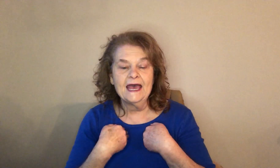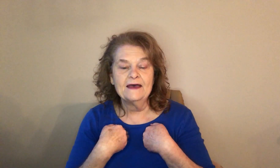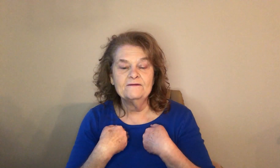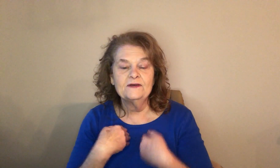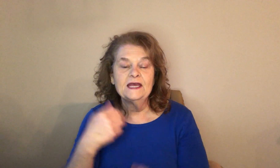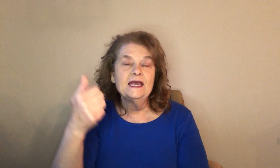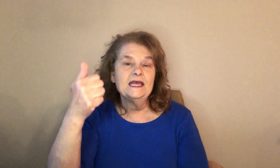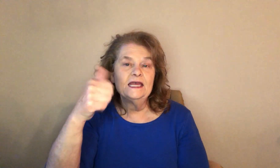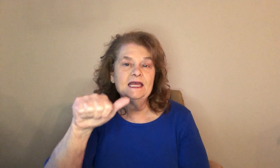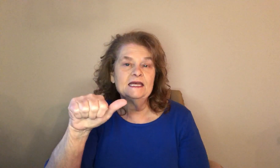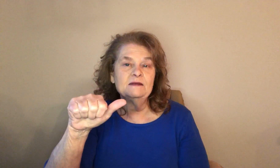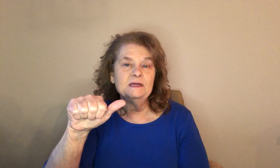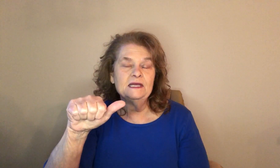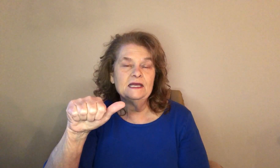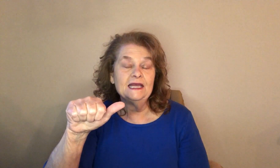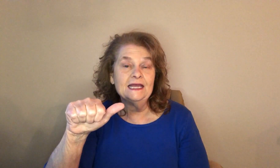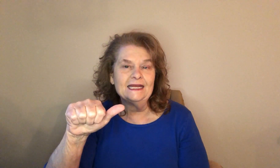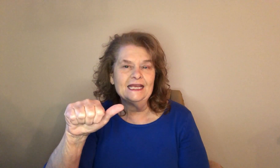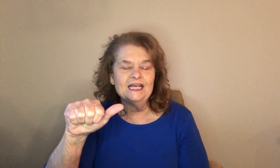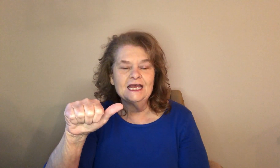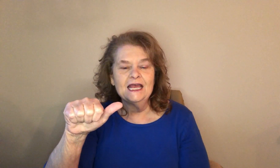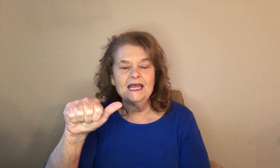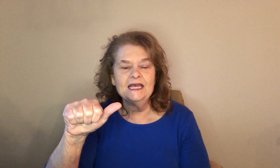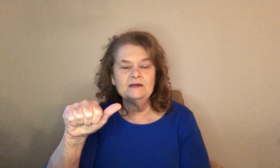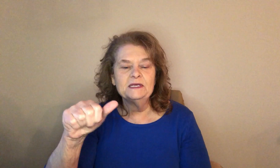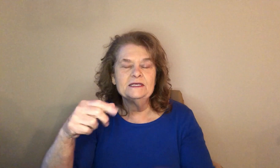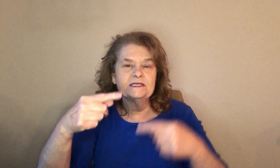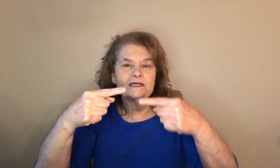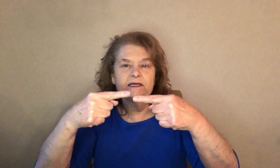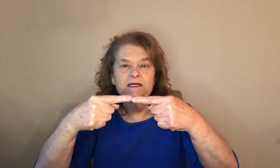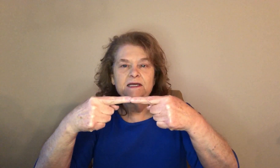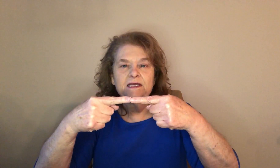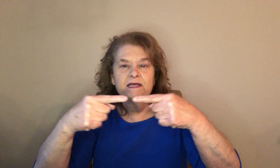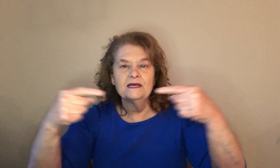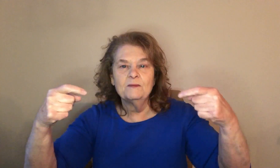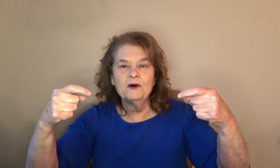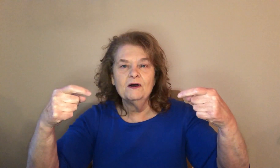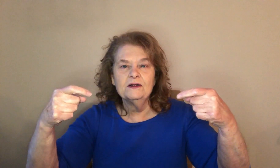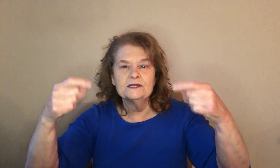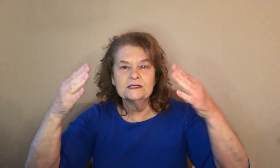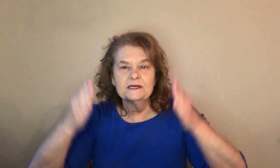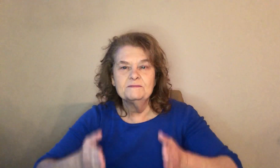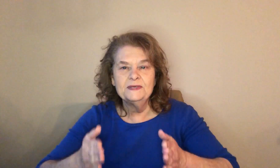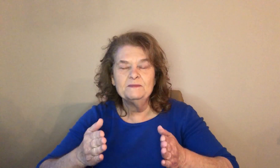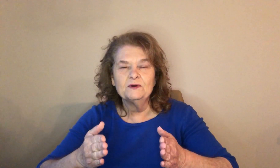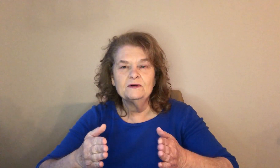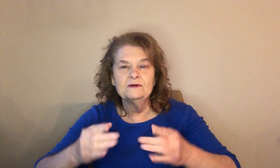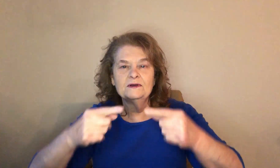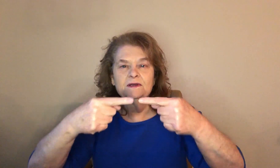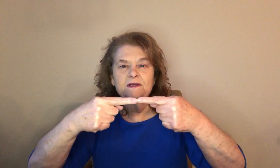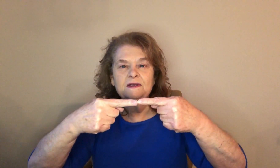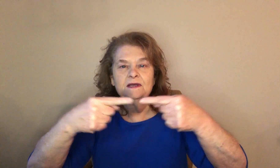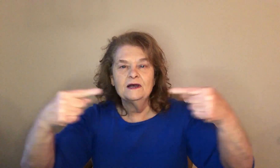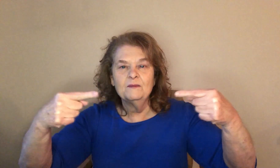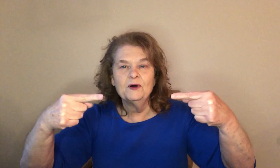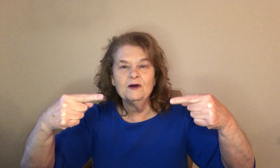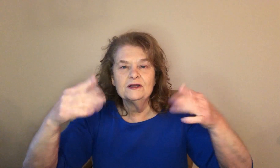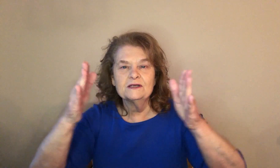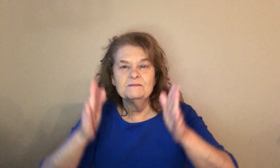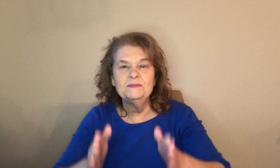have any enemies. Apart people. Apart